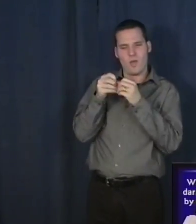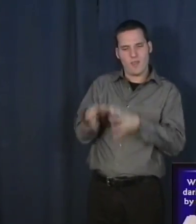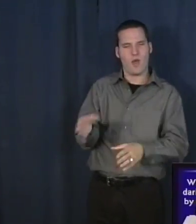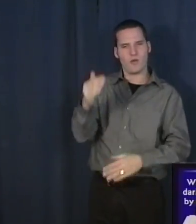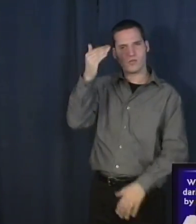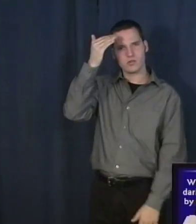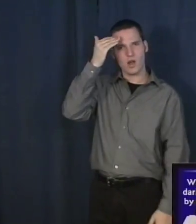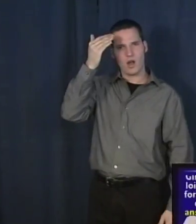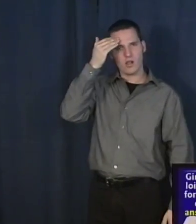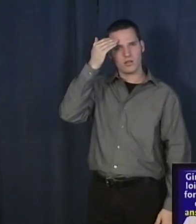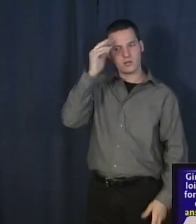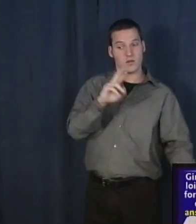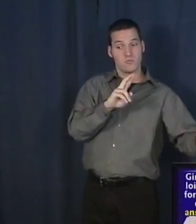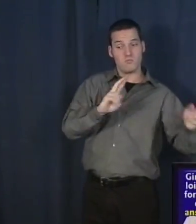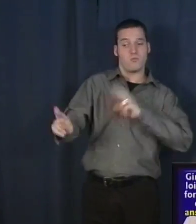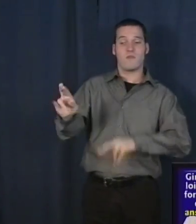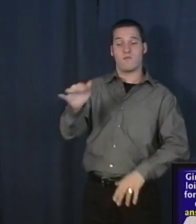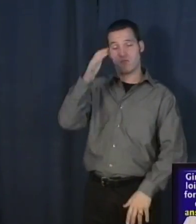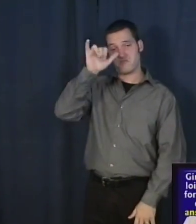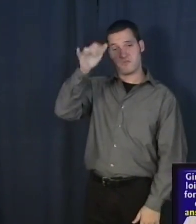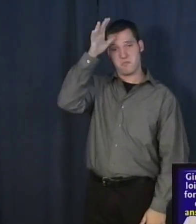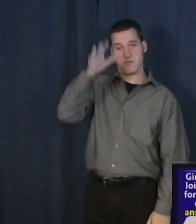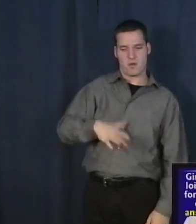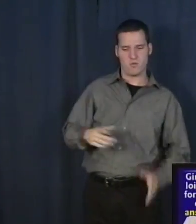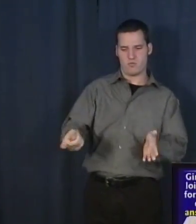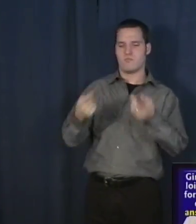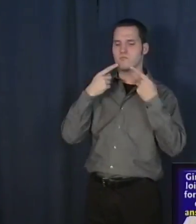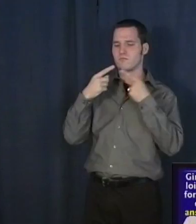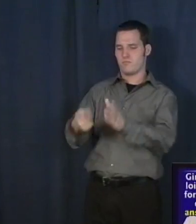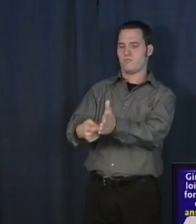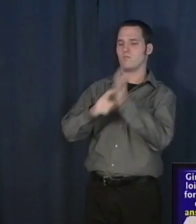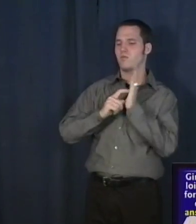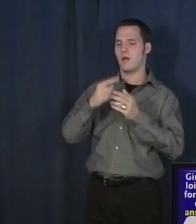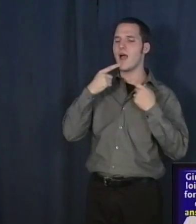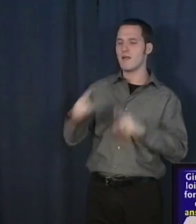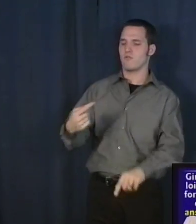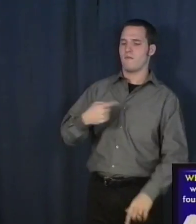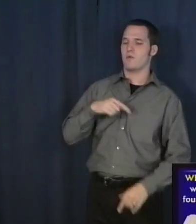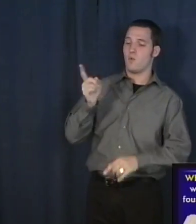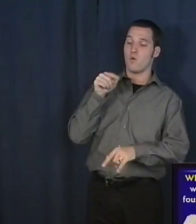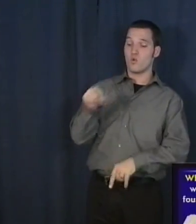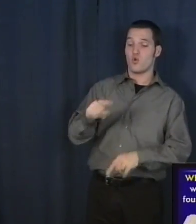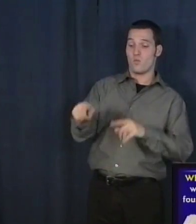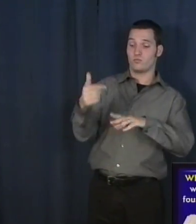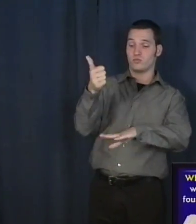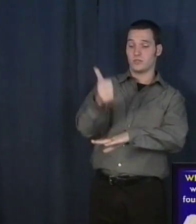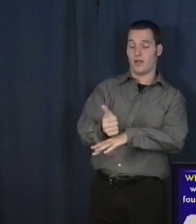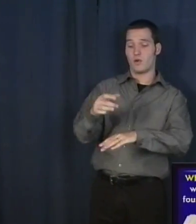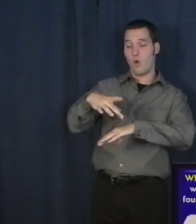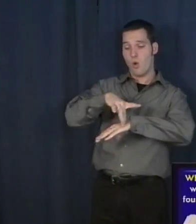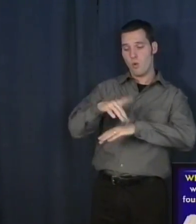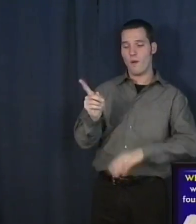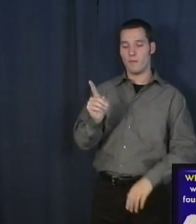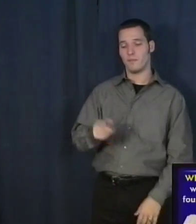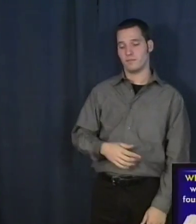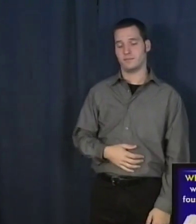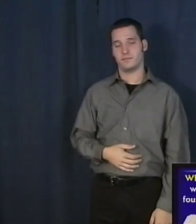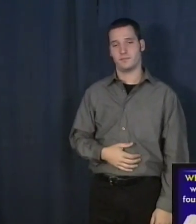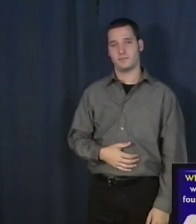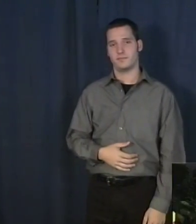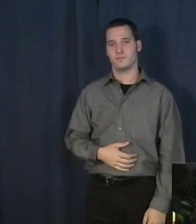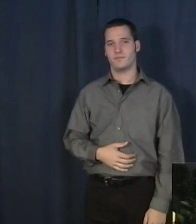words without knowledge? God said, gird up now thy loins like a man, for I will demand of thee, and answer thou me. Where wast thou when I laid the foundations of the